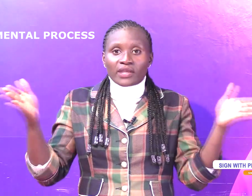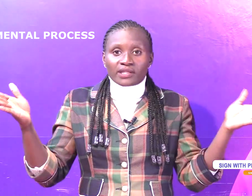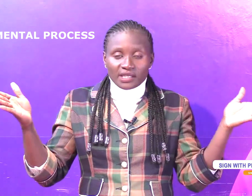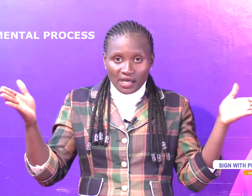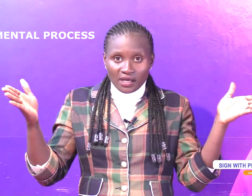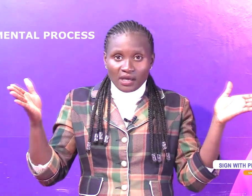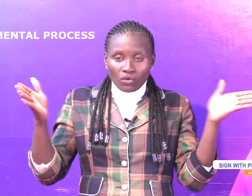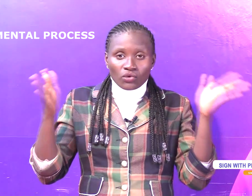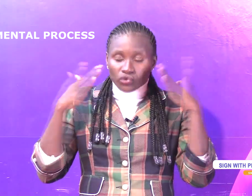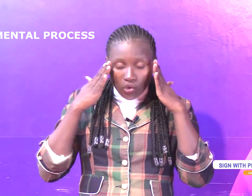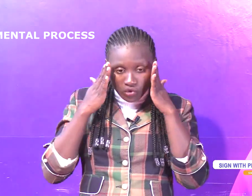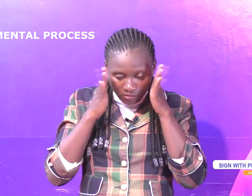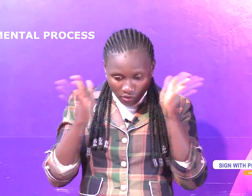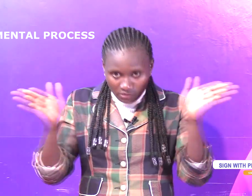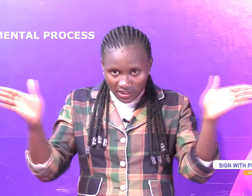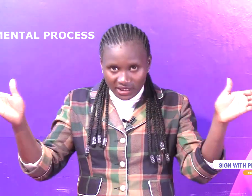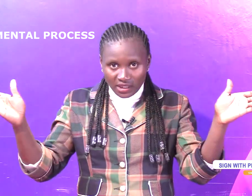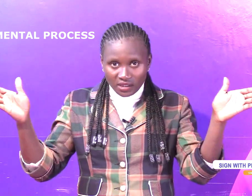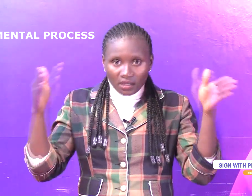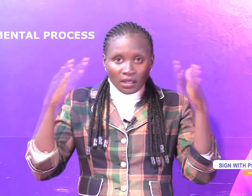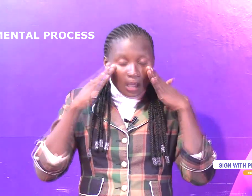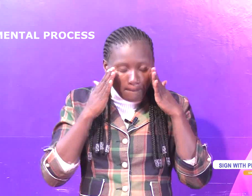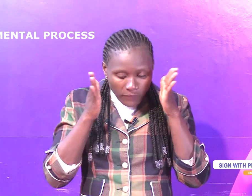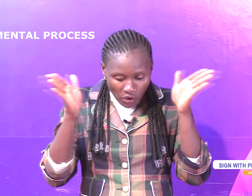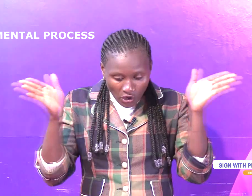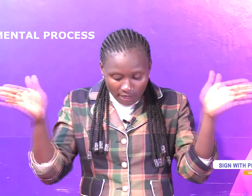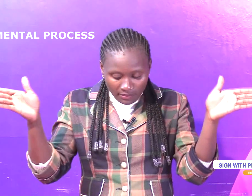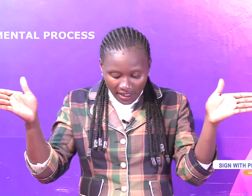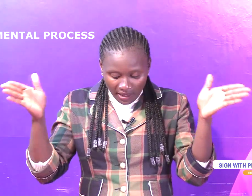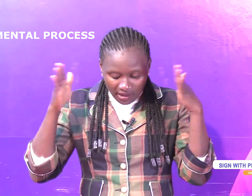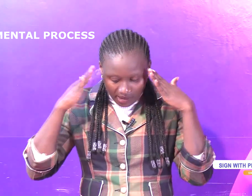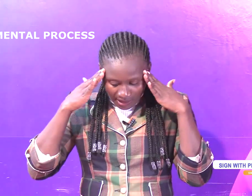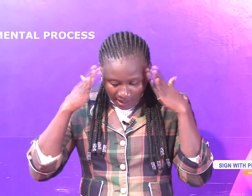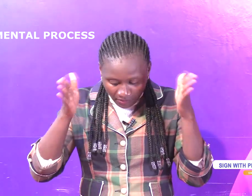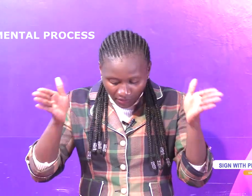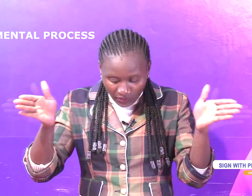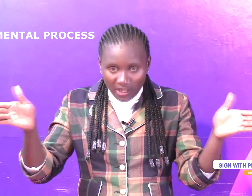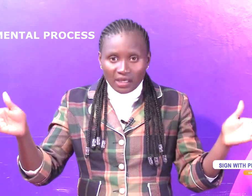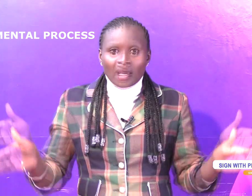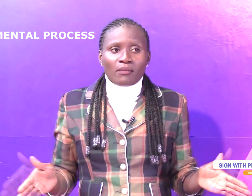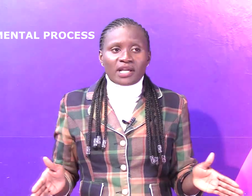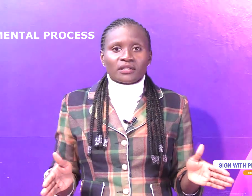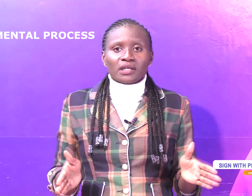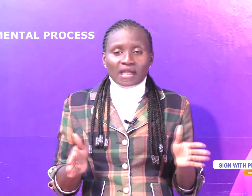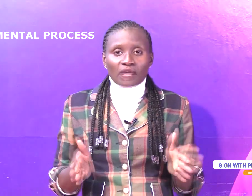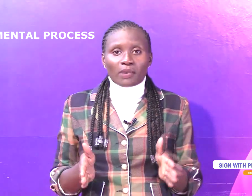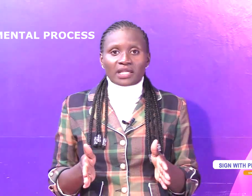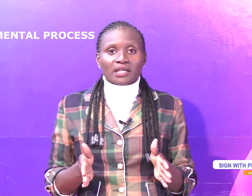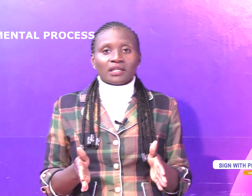are good. So you're broad-minded, broad-minded. It is like broad-minded. But narrow-minded, there's someone who